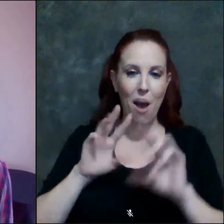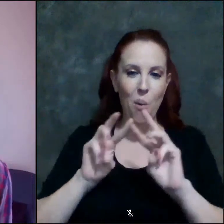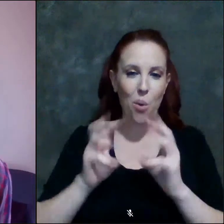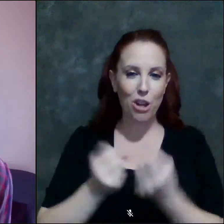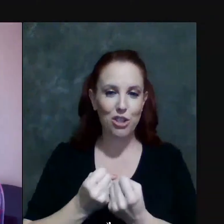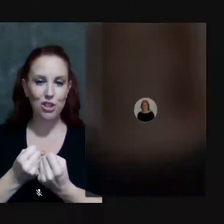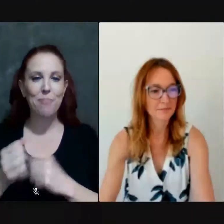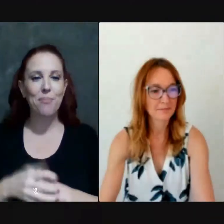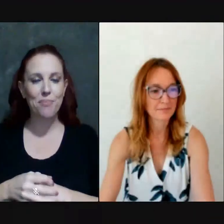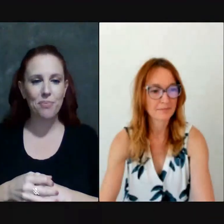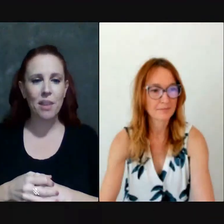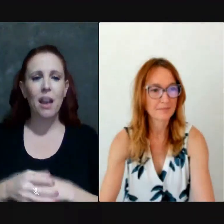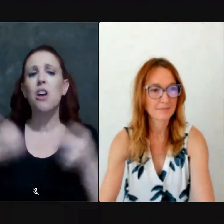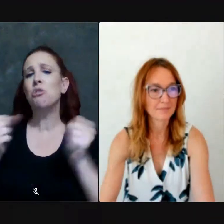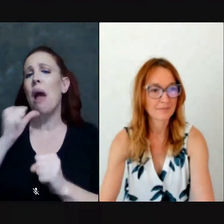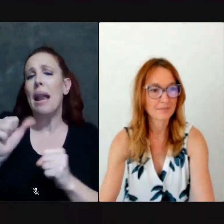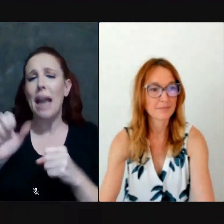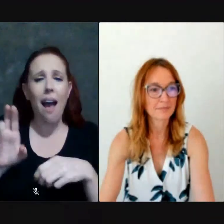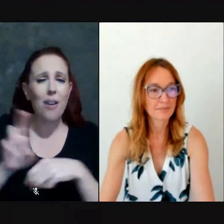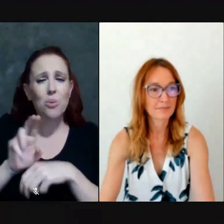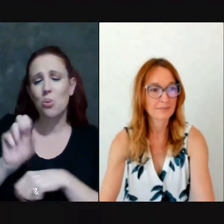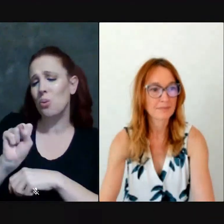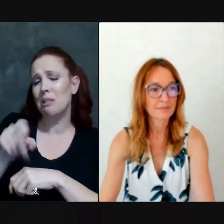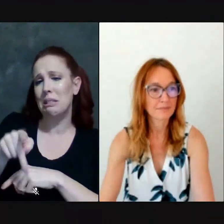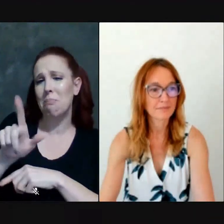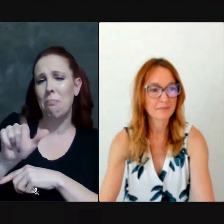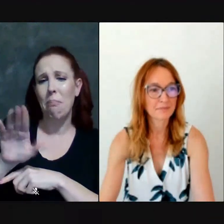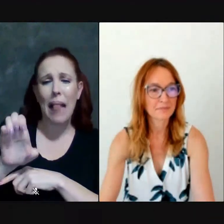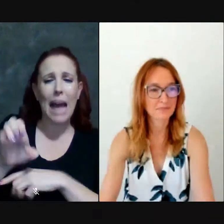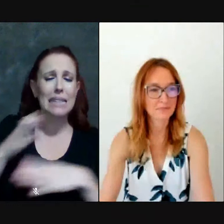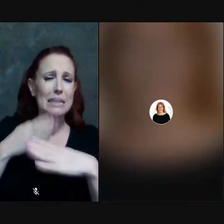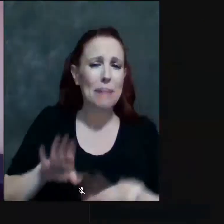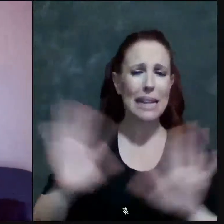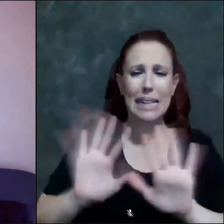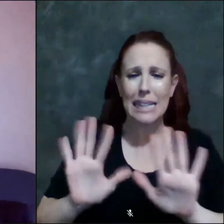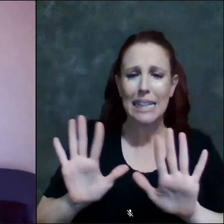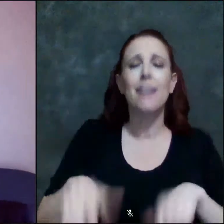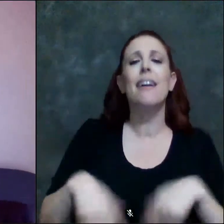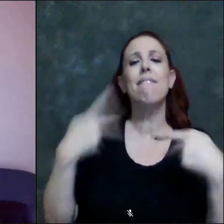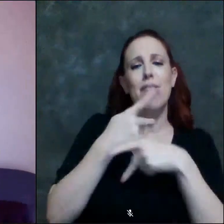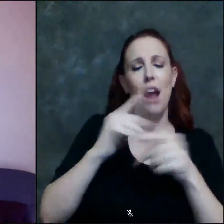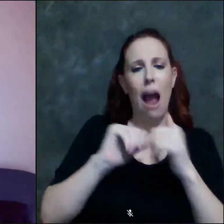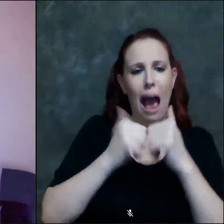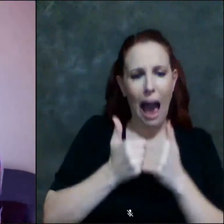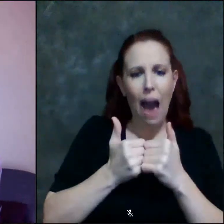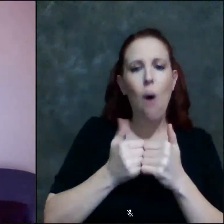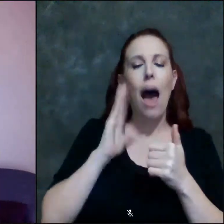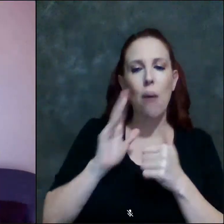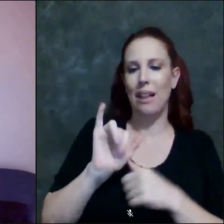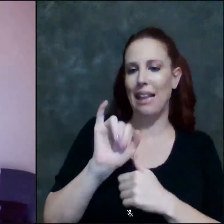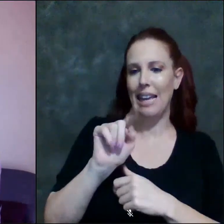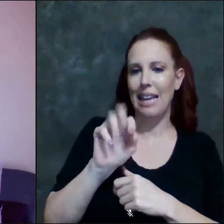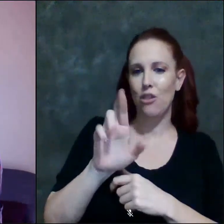And try not to use splice just for this one in particular. Don't use splice, don't use split. Like, figure out, how am I going to iterate through a string? How am I